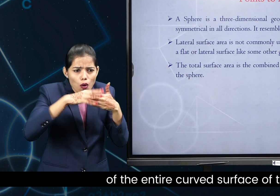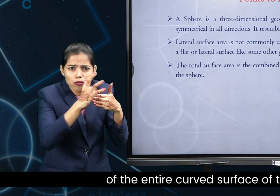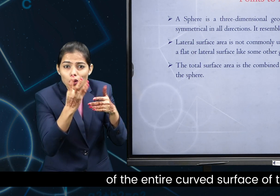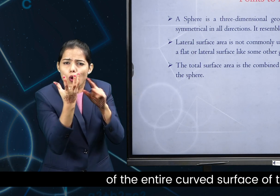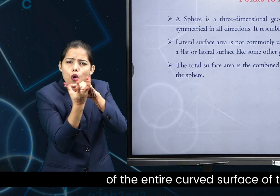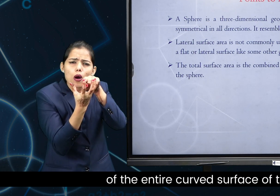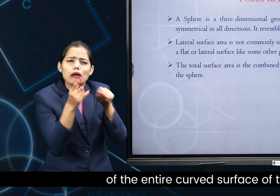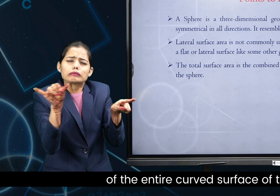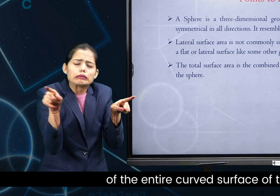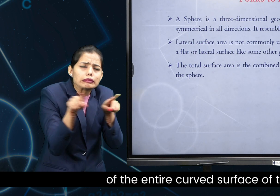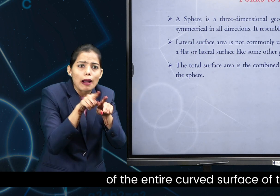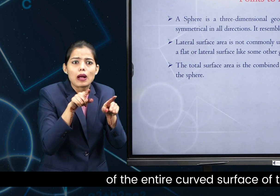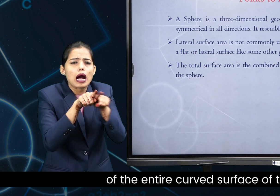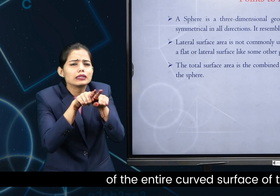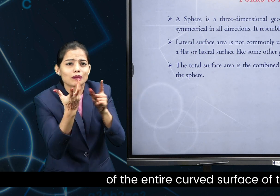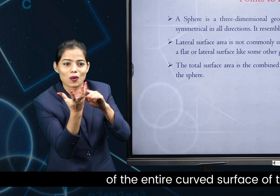surface of the sphere.